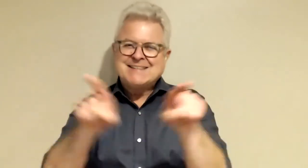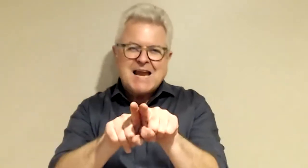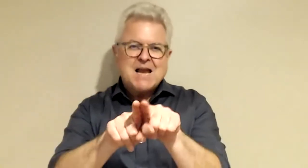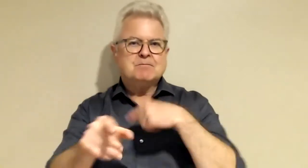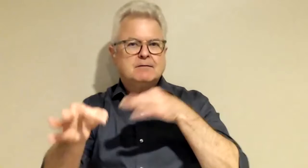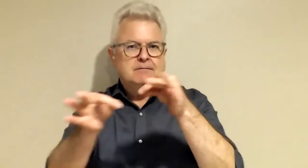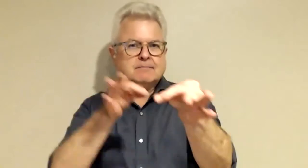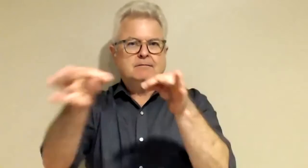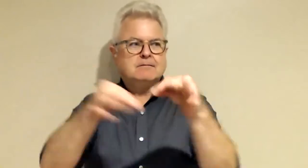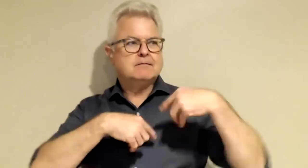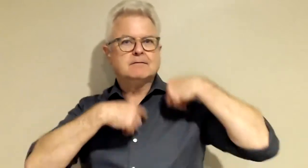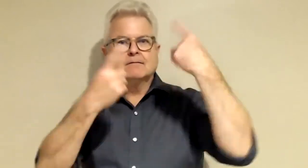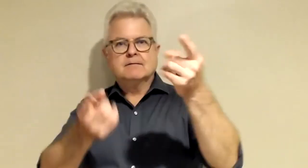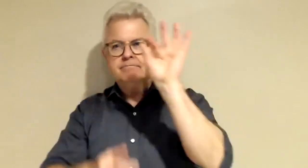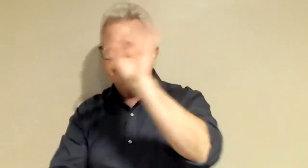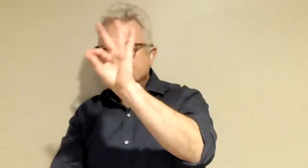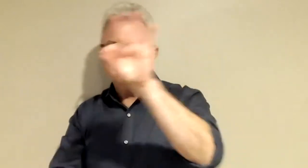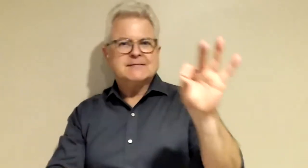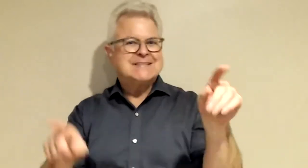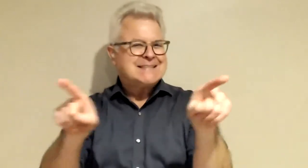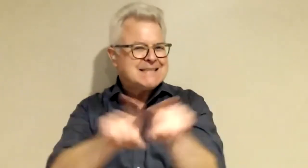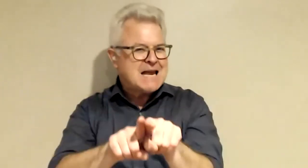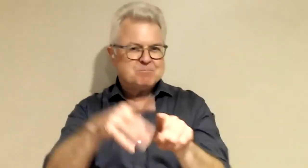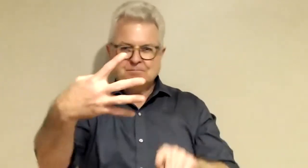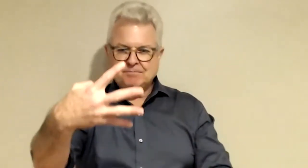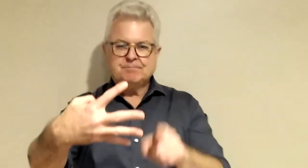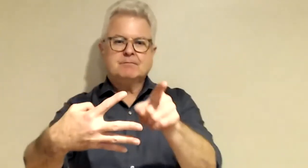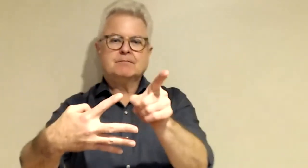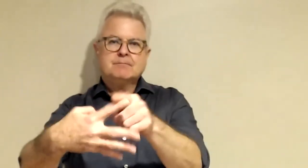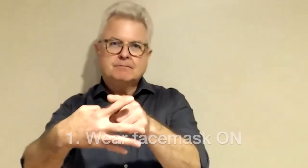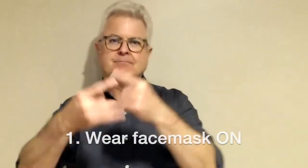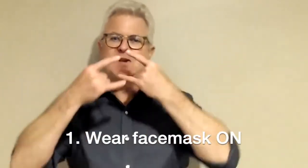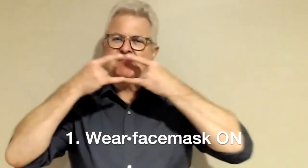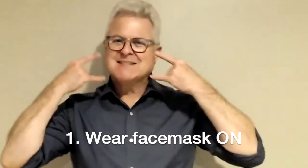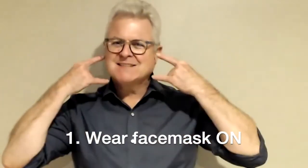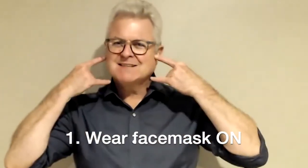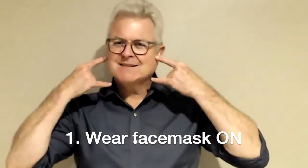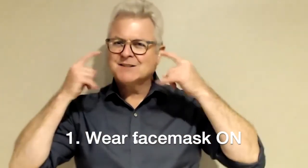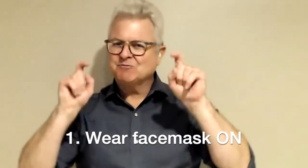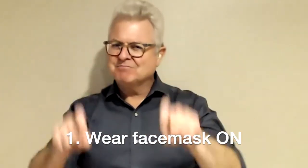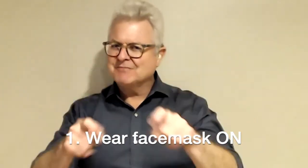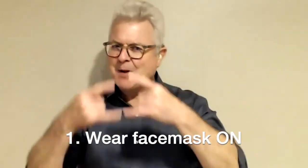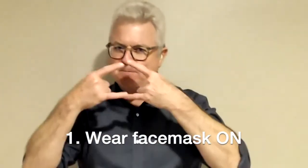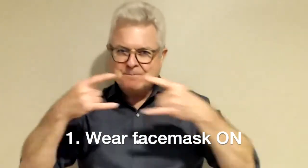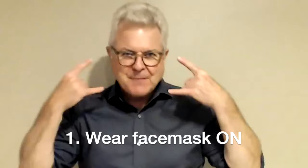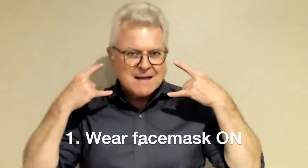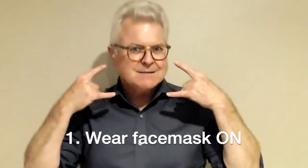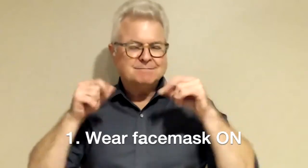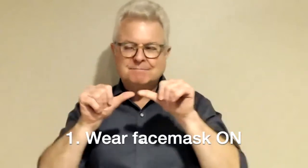actions. This has always been the same thing as what we've always been speaking about previously. Nothing has changed. Continue to wear your